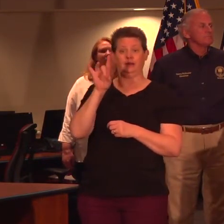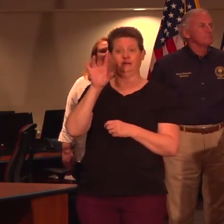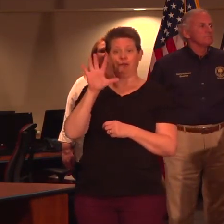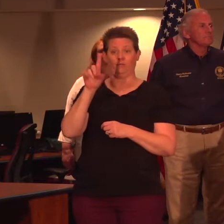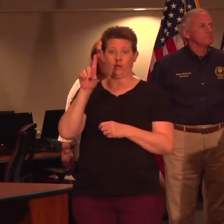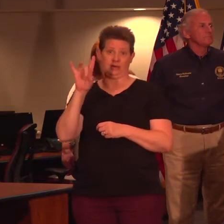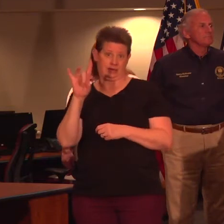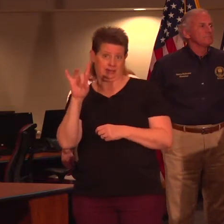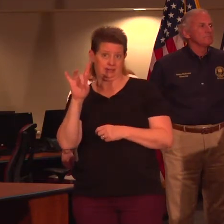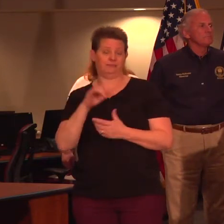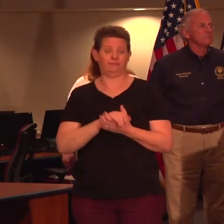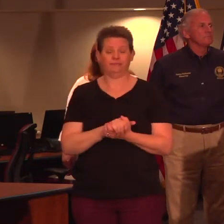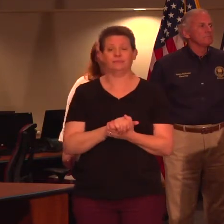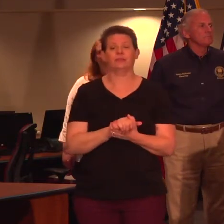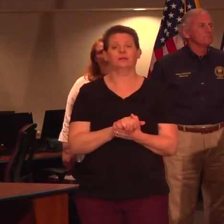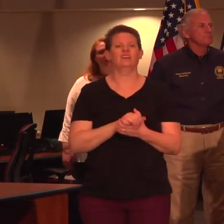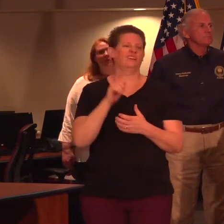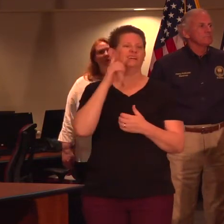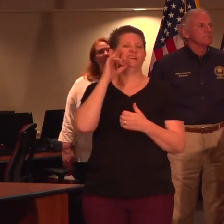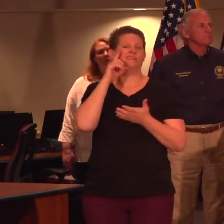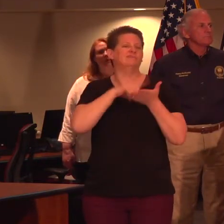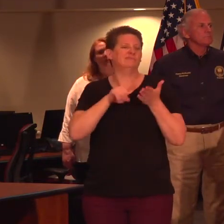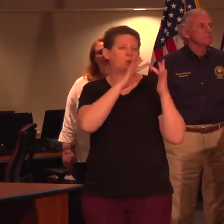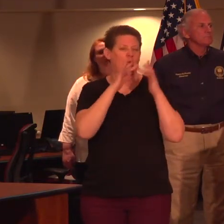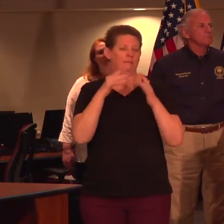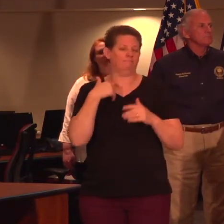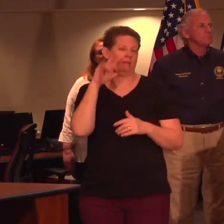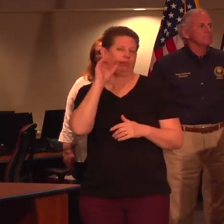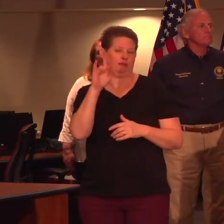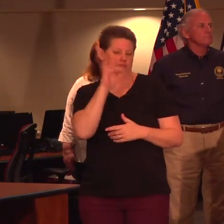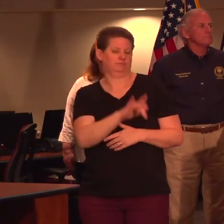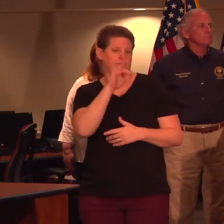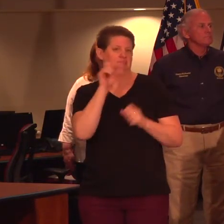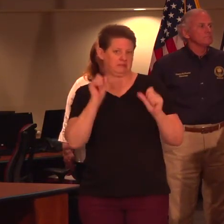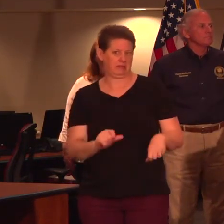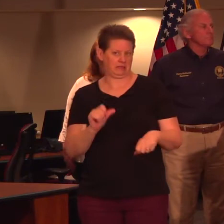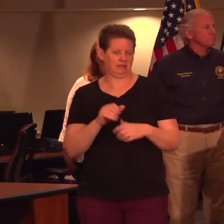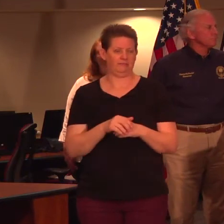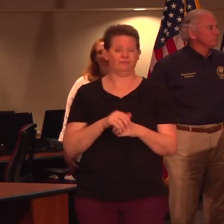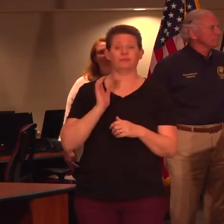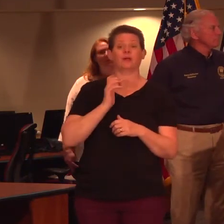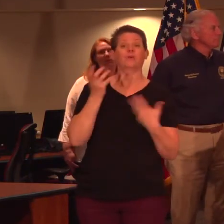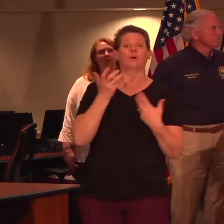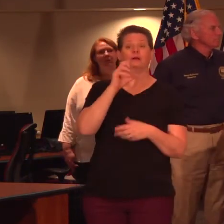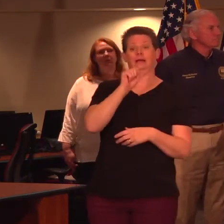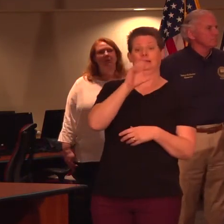803-737-8518. And there's also a link on our webpage, too, if you want some more information in terms of that. And our webpage is